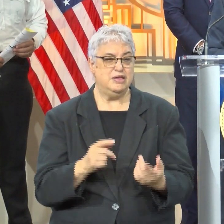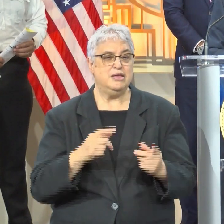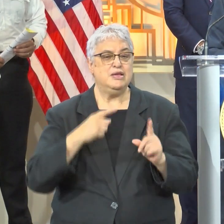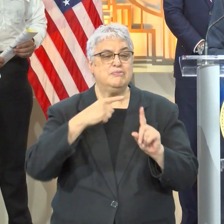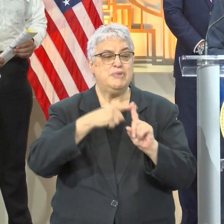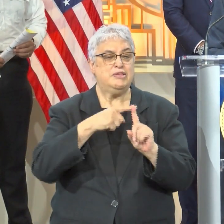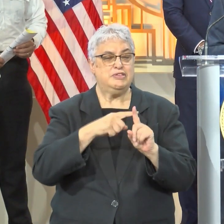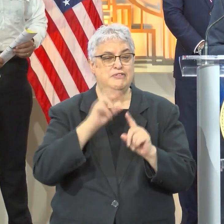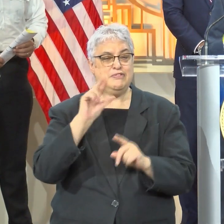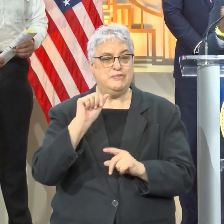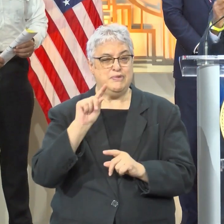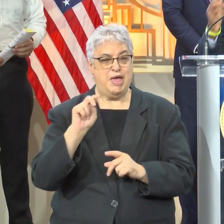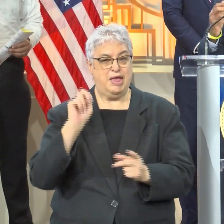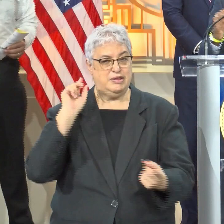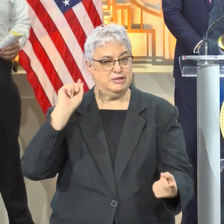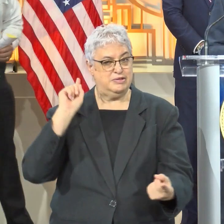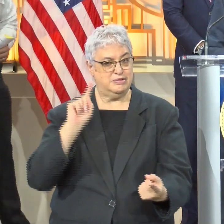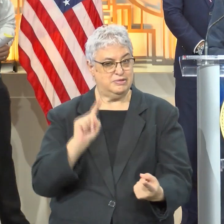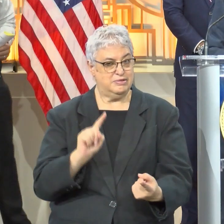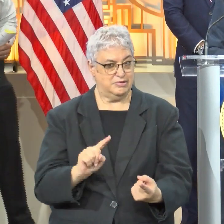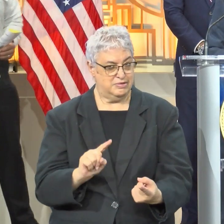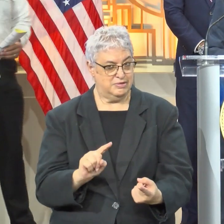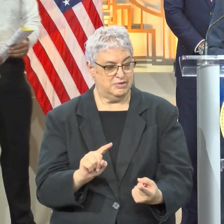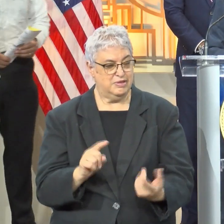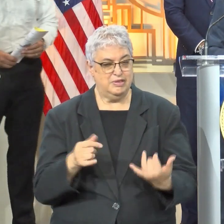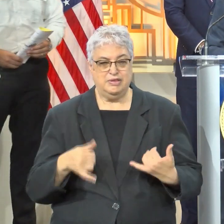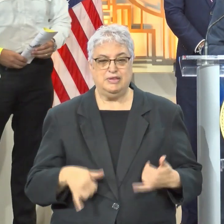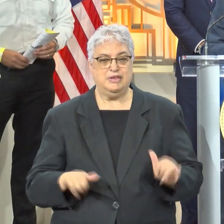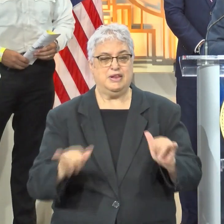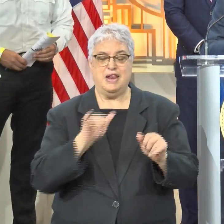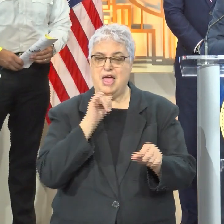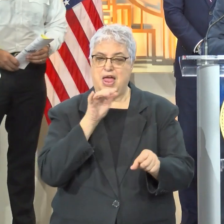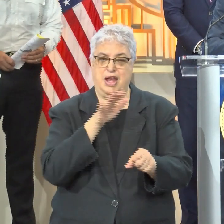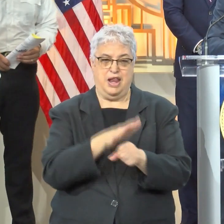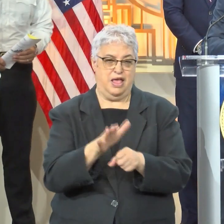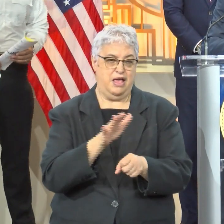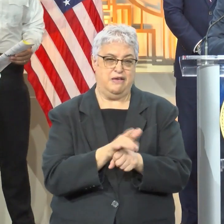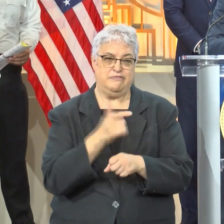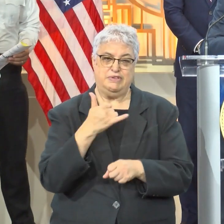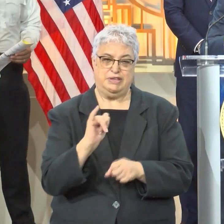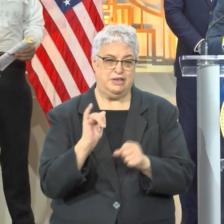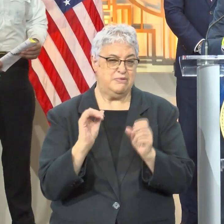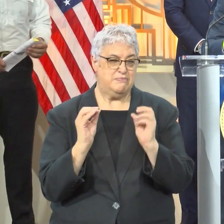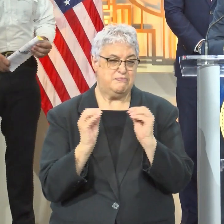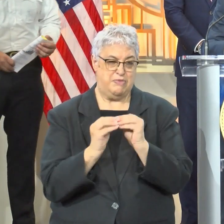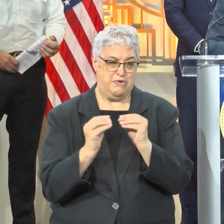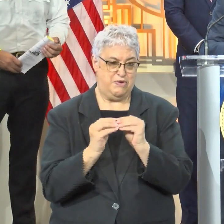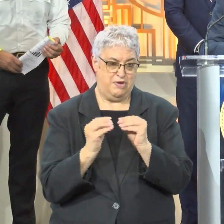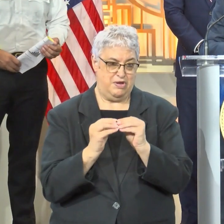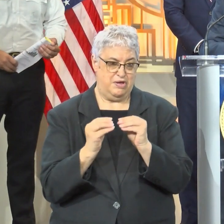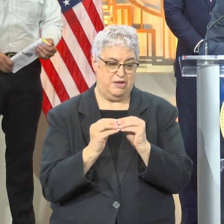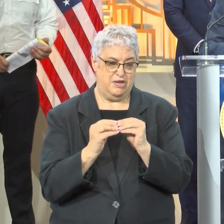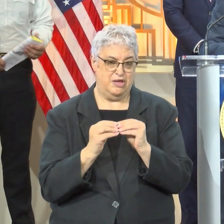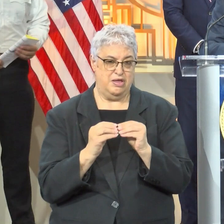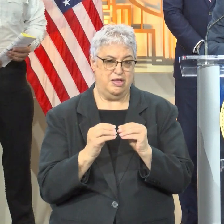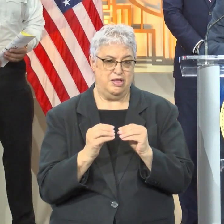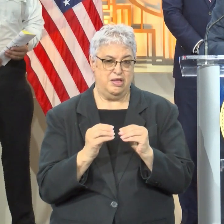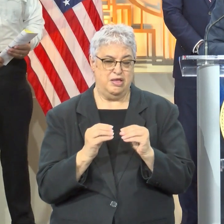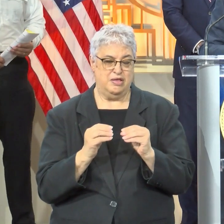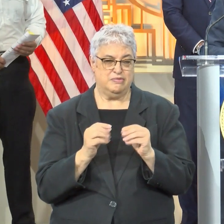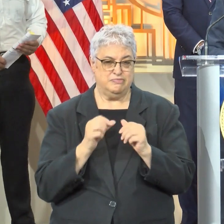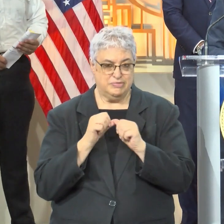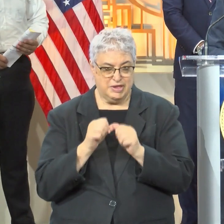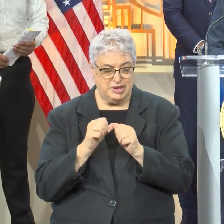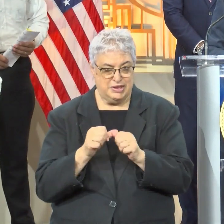rate within our community looking better, but we are not yet where we need to be. And let me encourage everyone to continue to be vigilant.